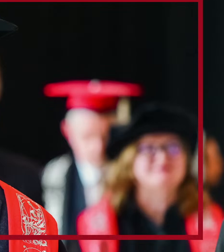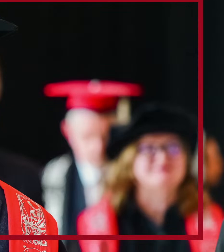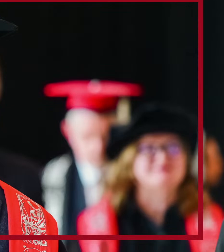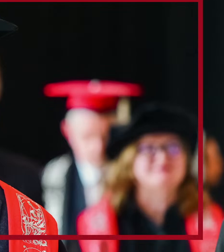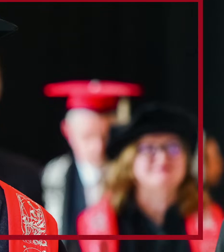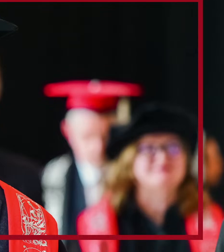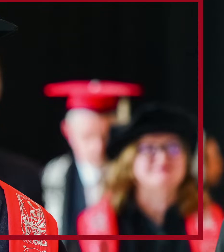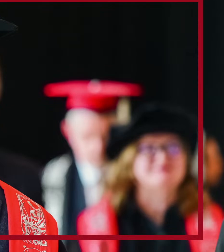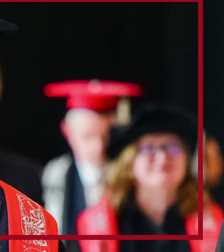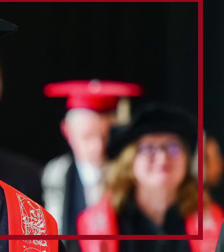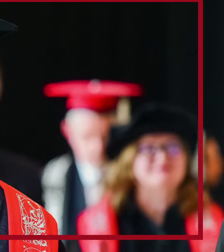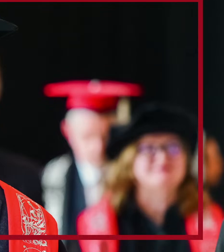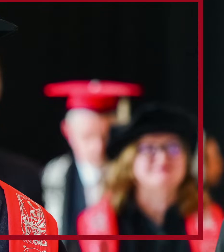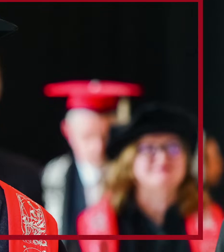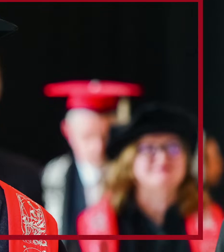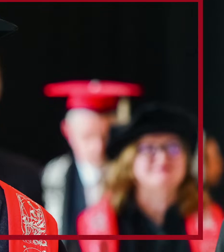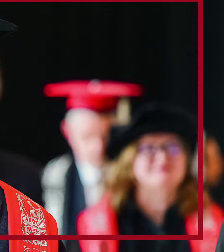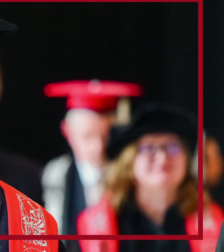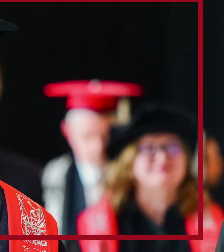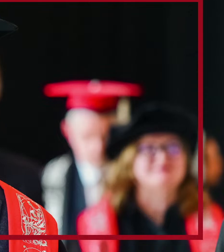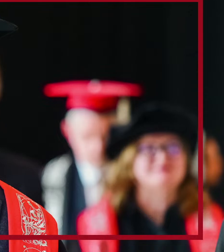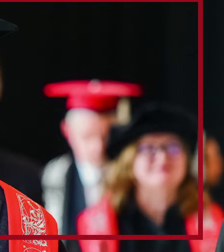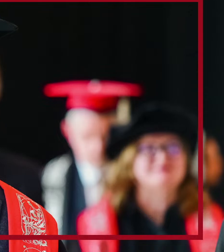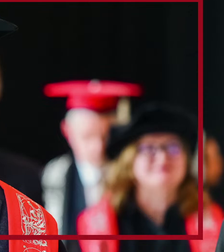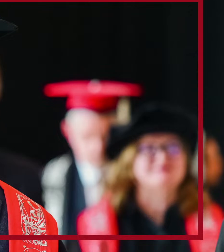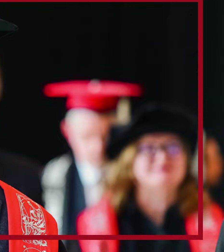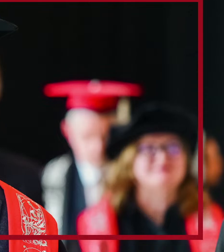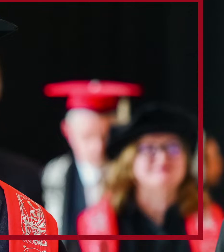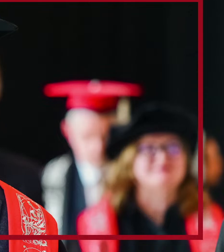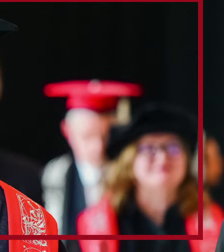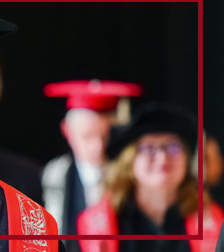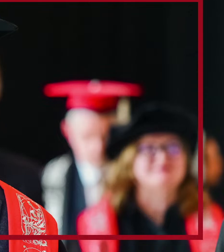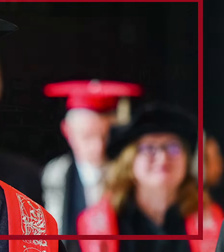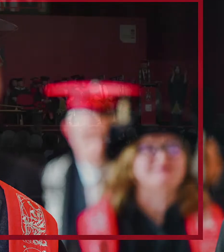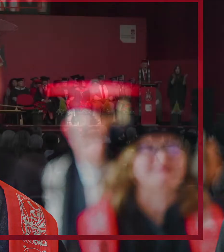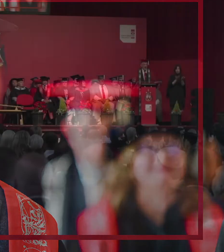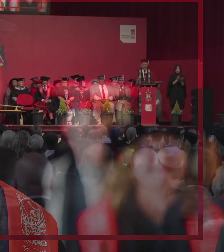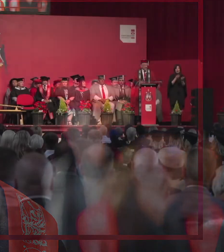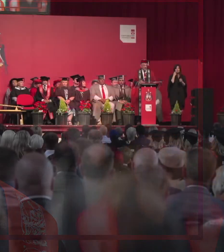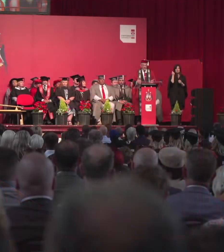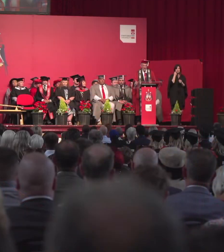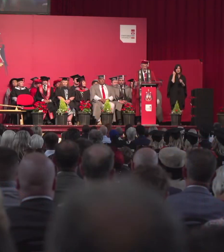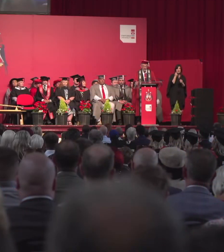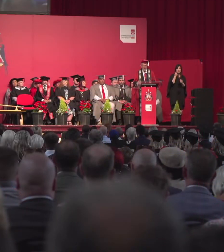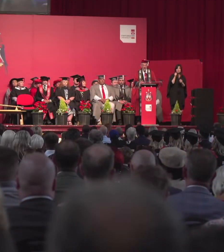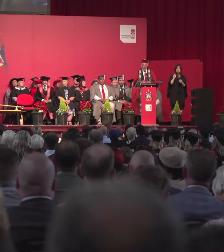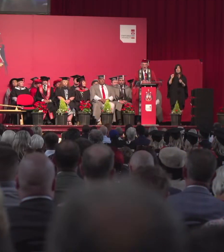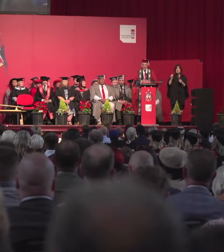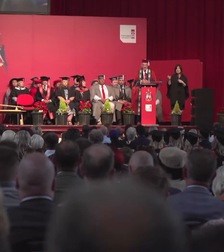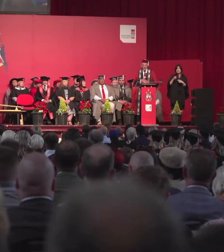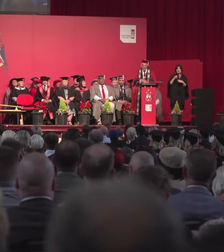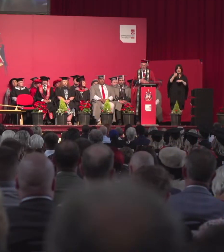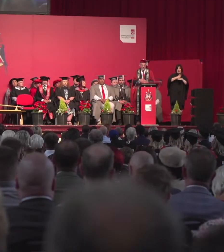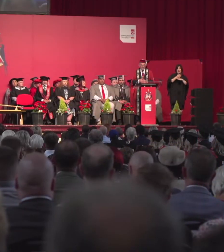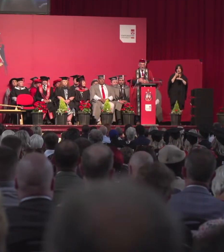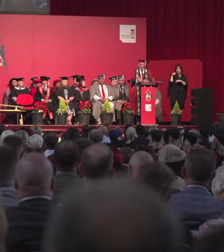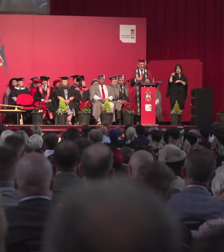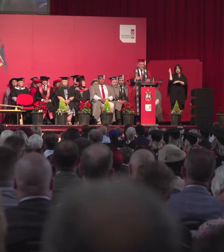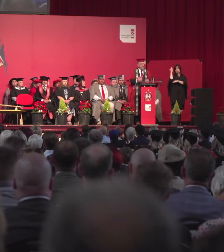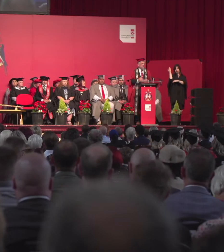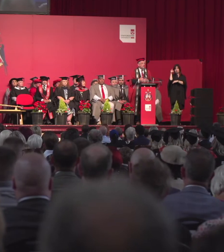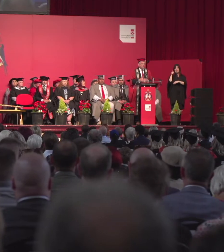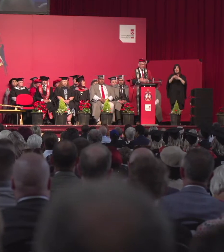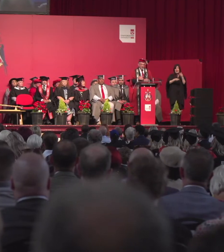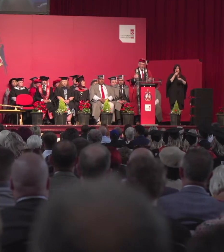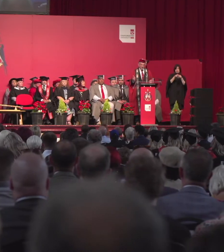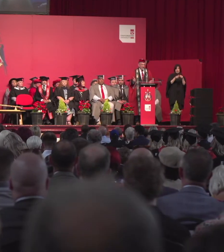personalities so we can continue to drive change and deliver worldwide success. At his installation, Leveson spoke about how he'd written